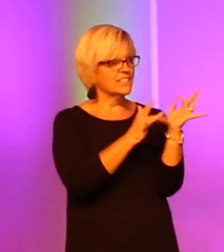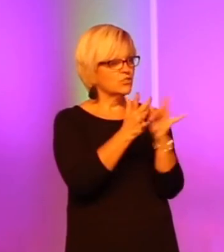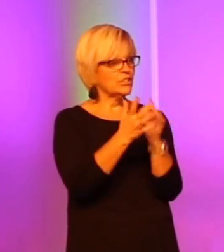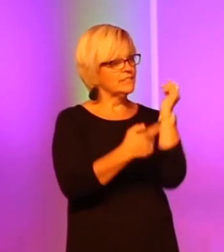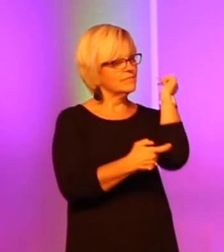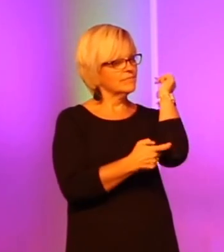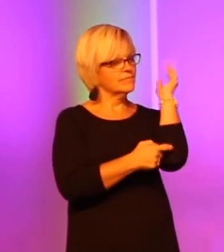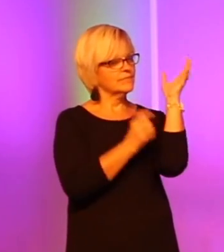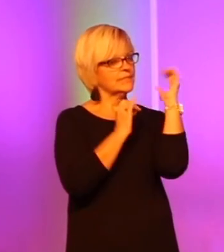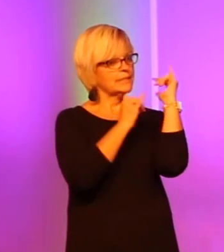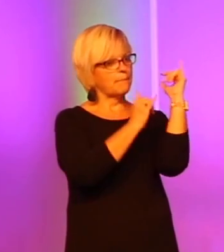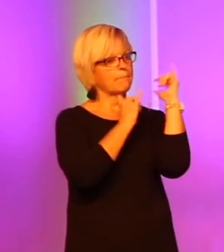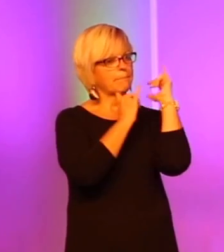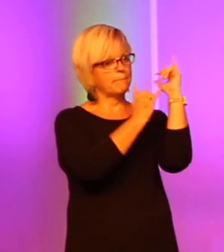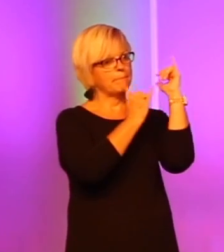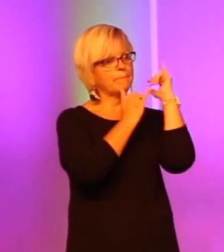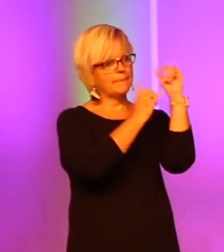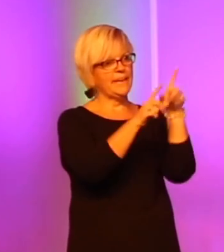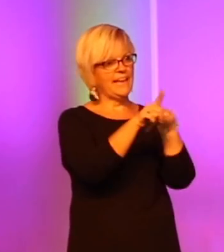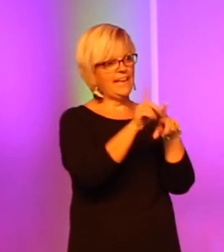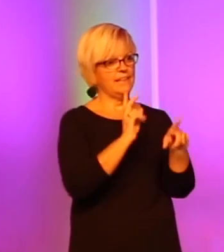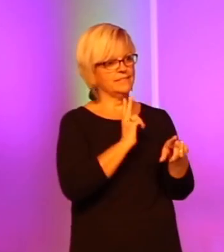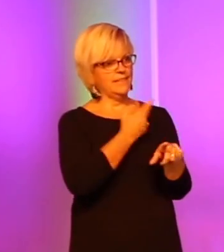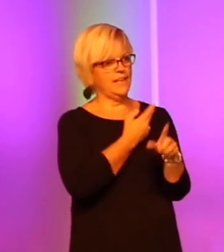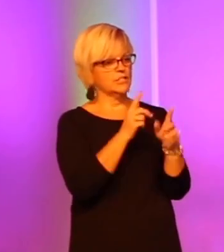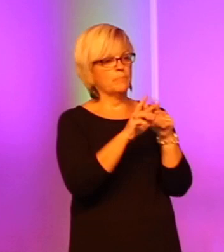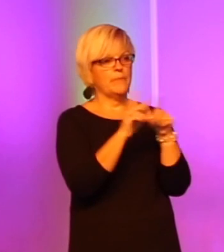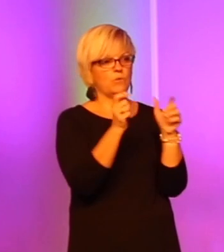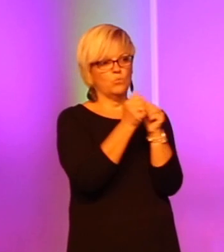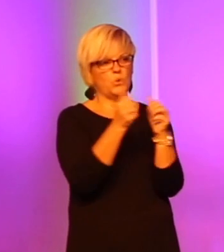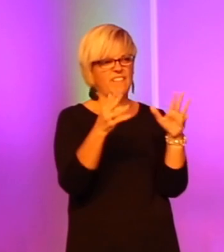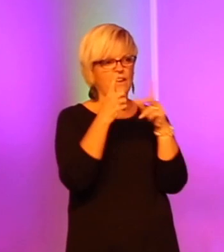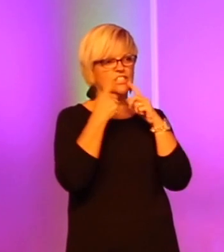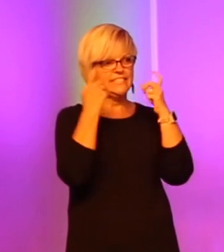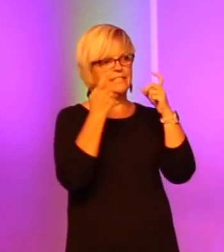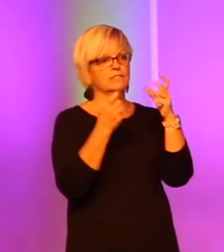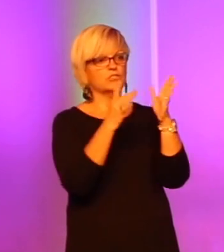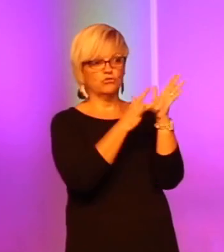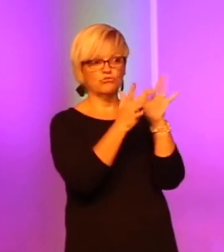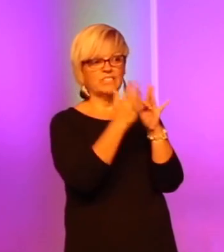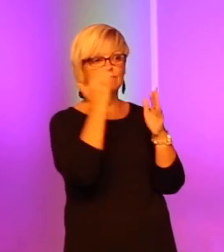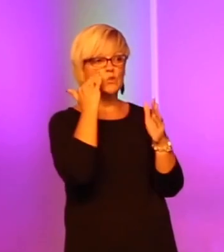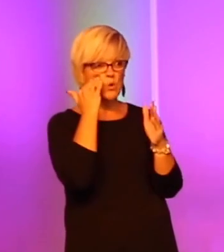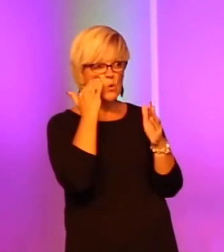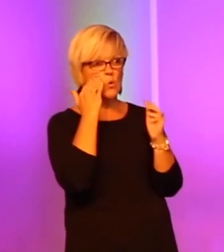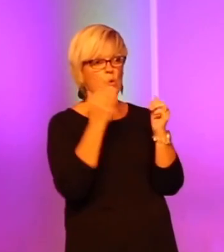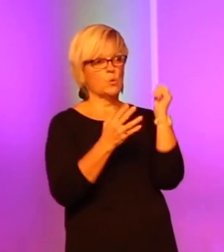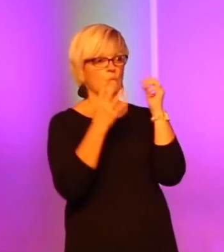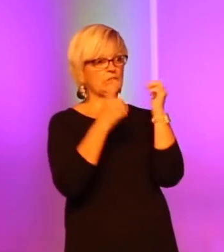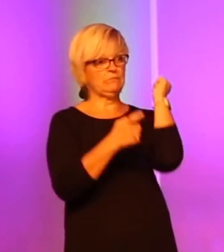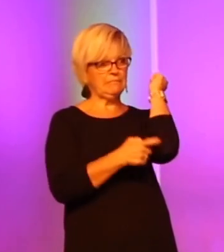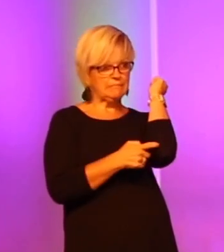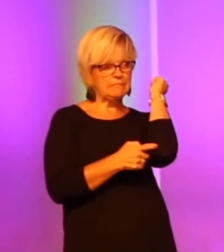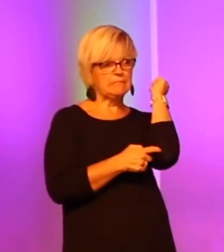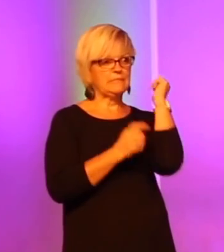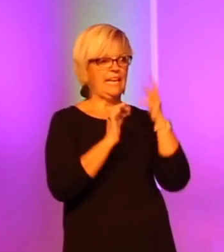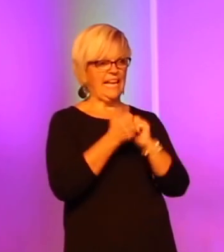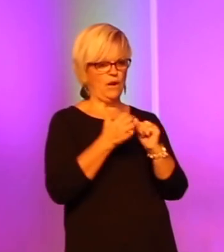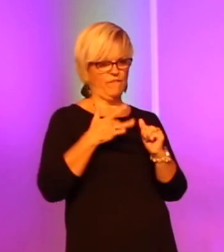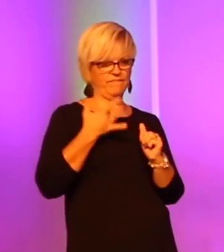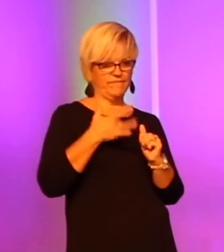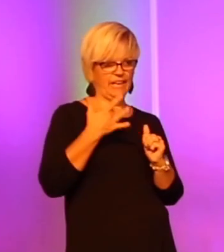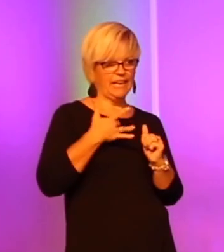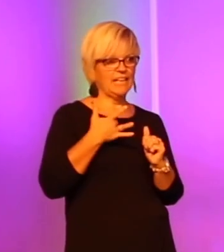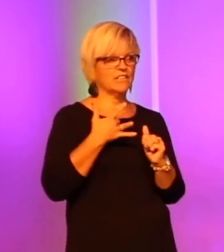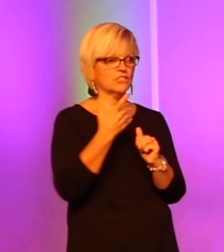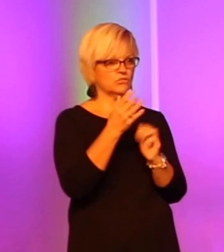every way, yet without sin. So he knows what it is to face temptation. He knows what it is to have an